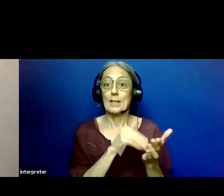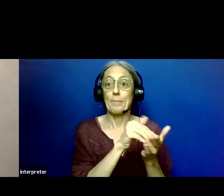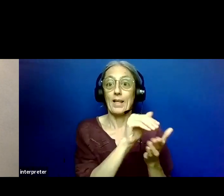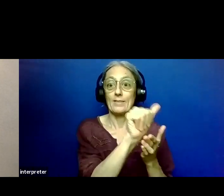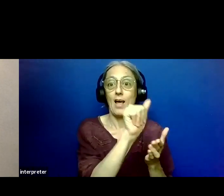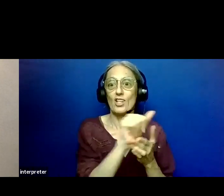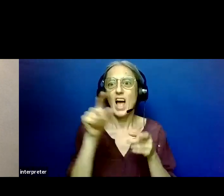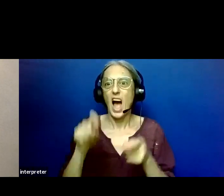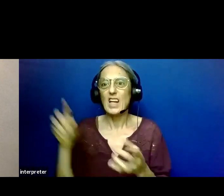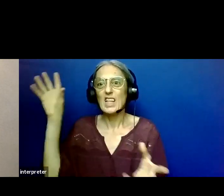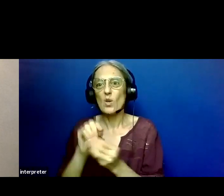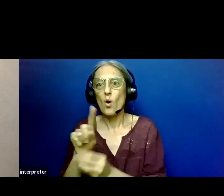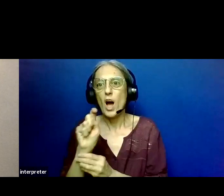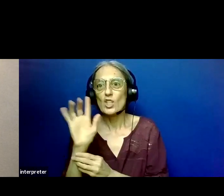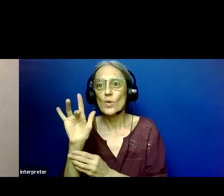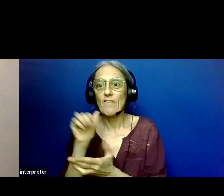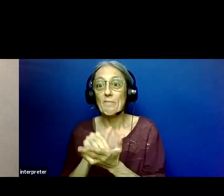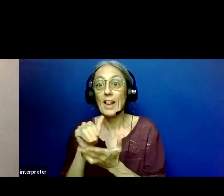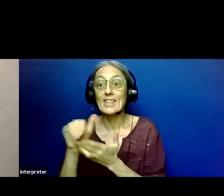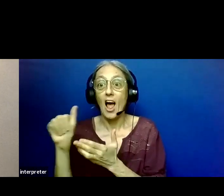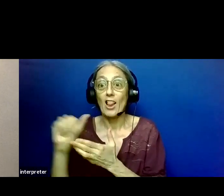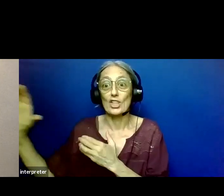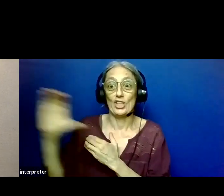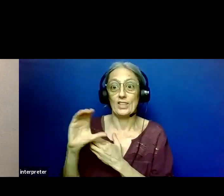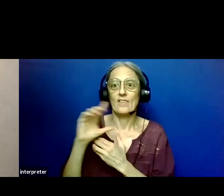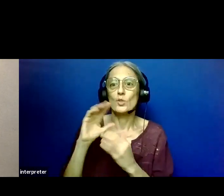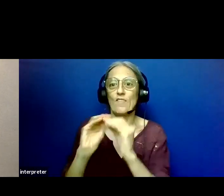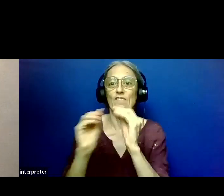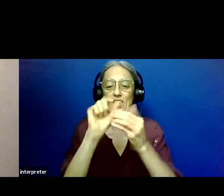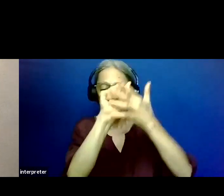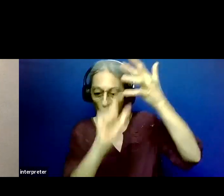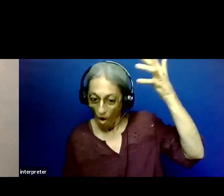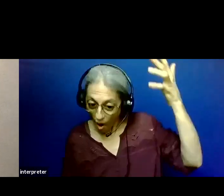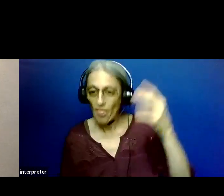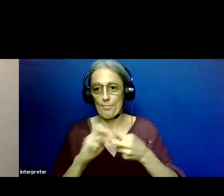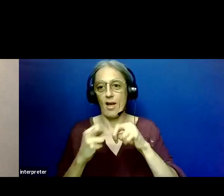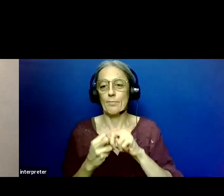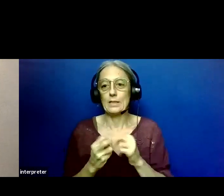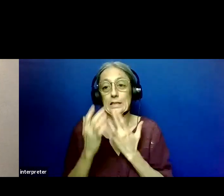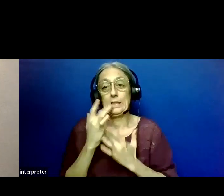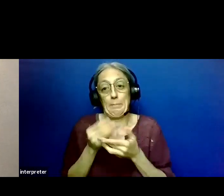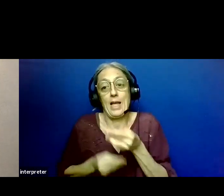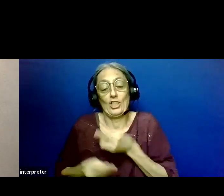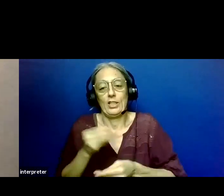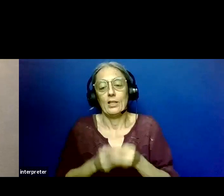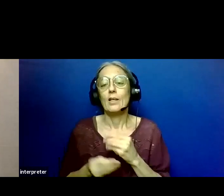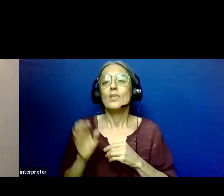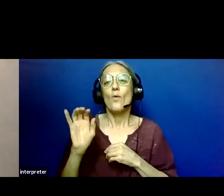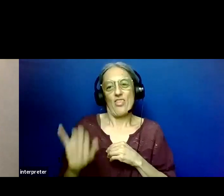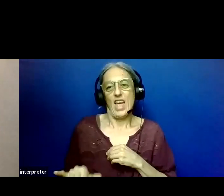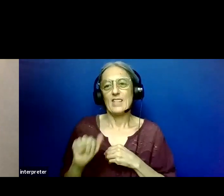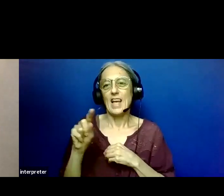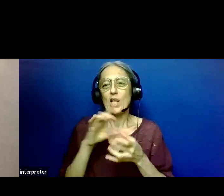everything. And budgets are tight. But that's another thing ADA coordinators do. They work with